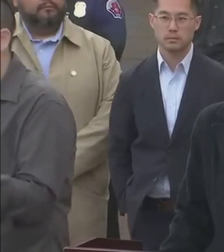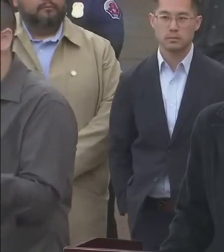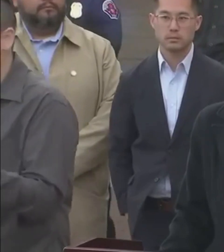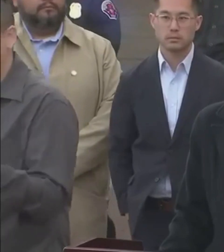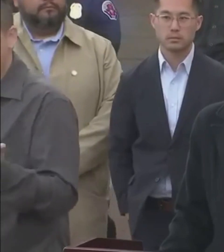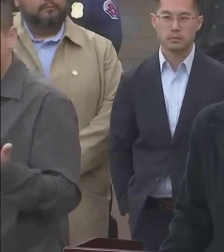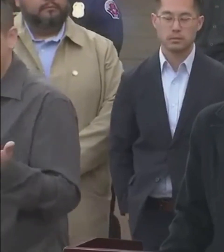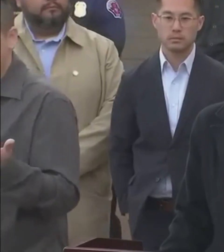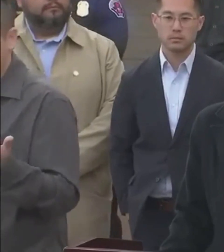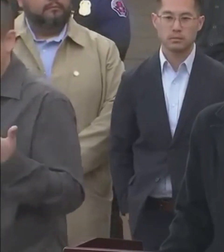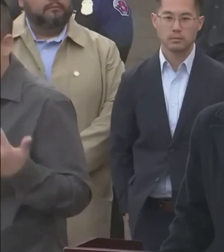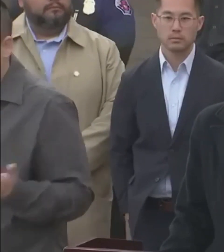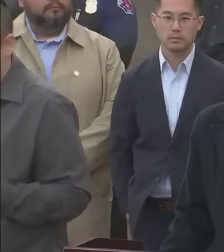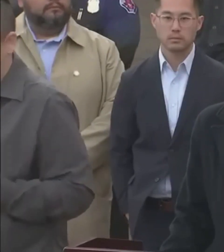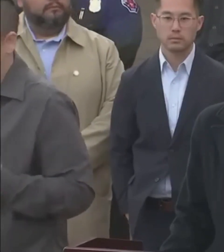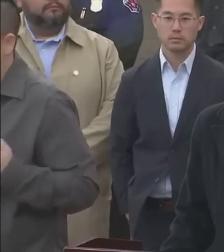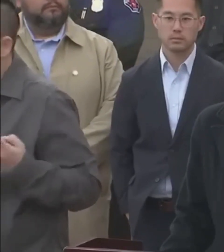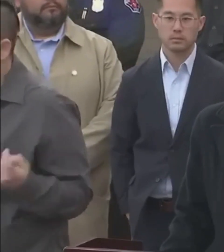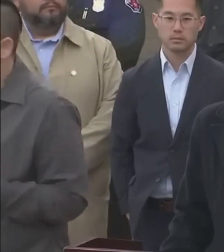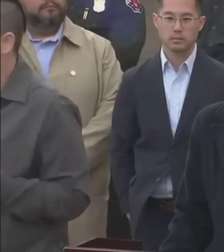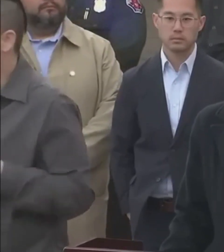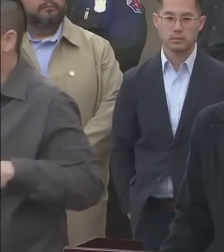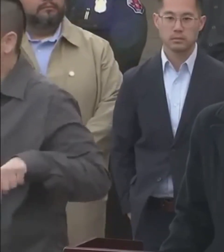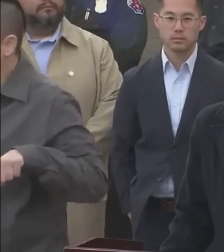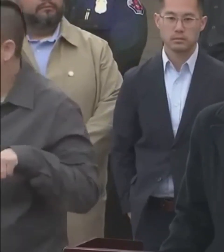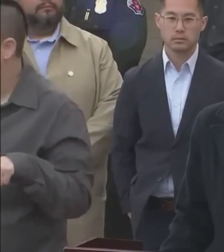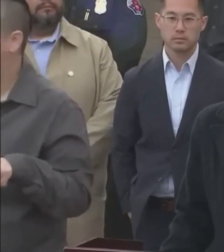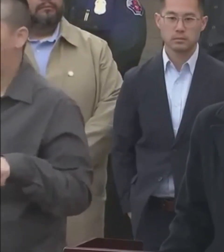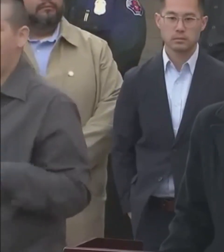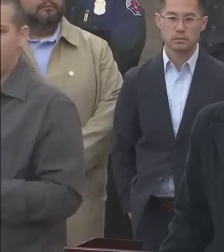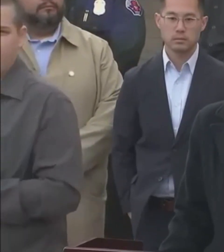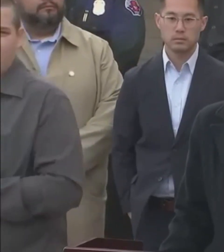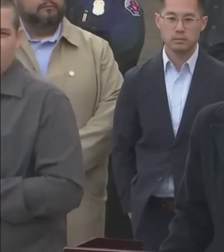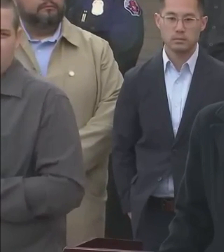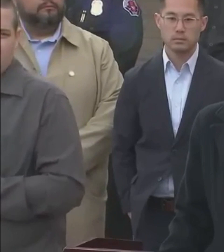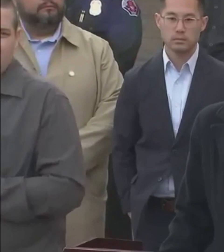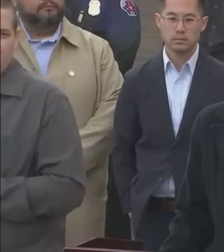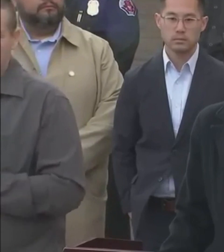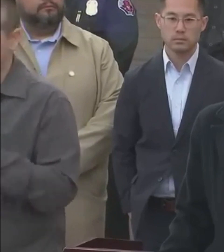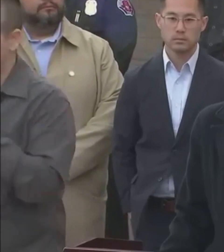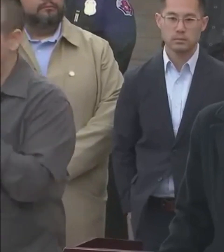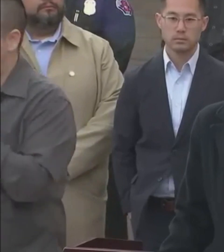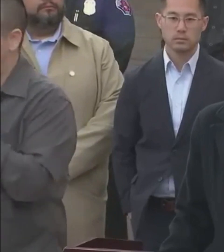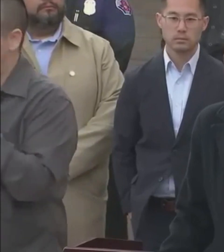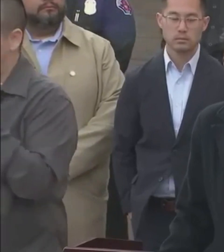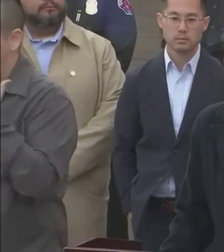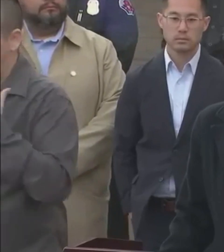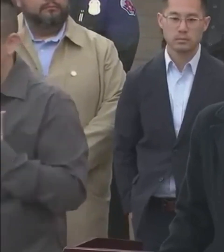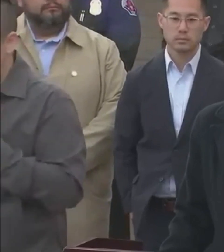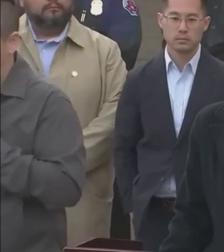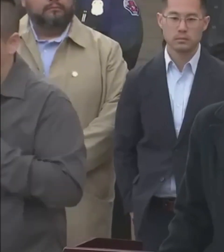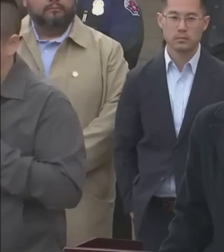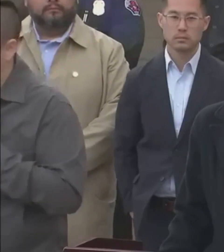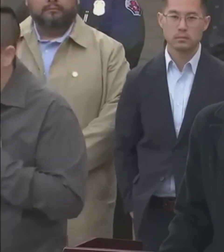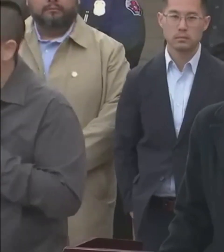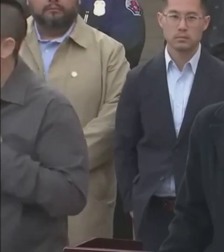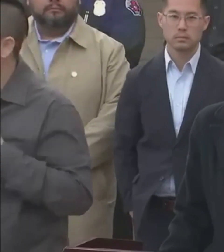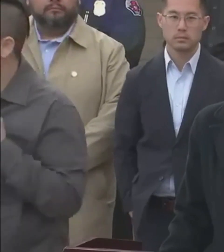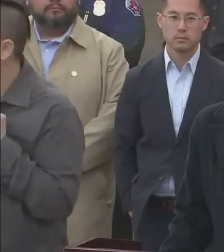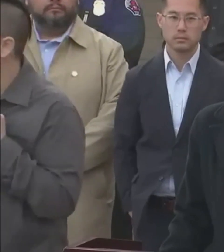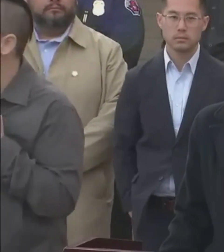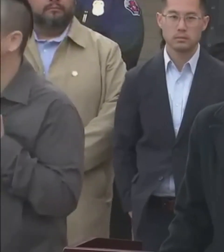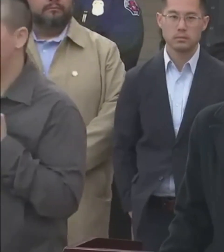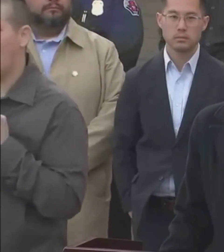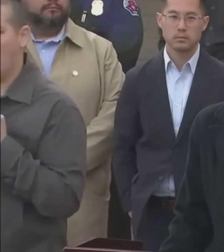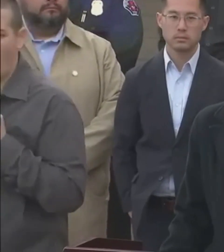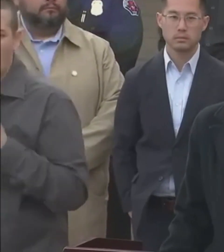unnecessary firearm savagery. With a bias toward AAPI people as a potential thought process. The families are in my prayer